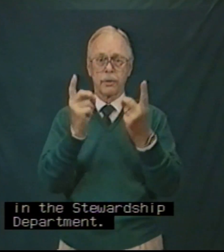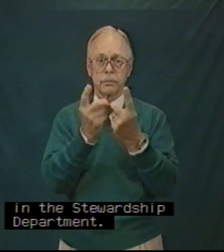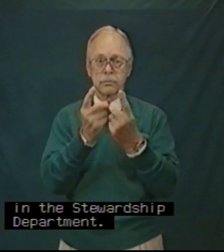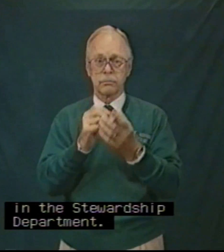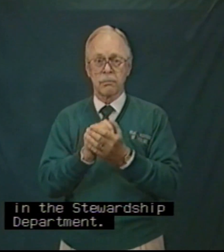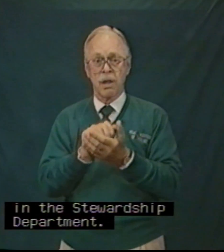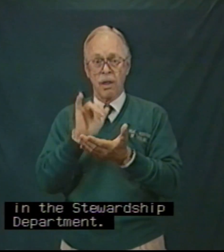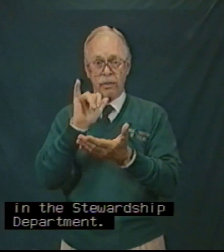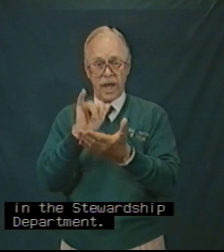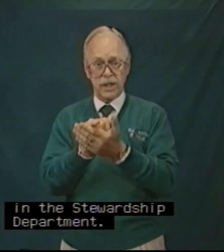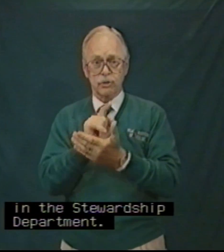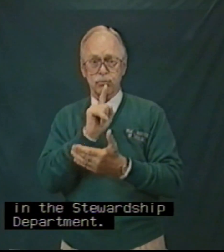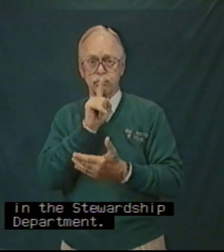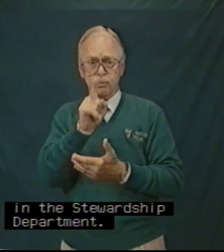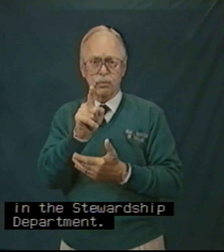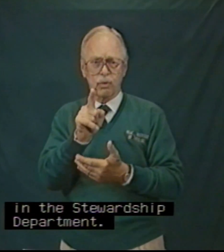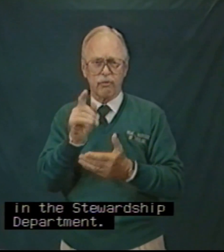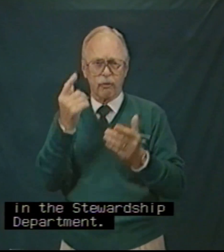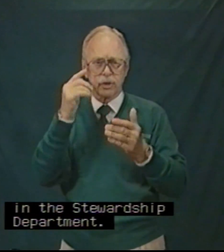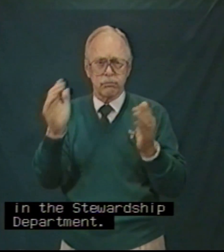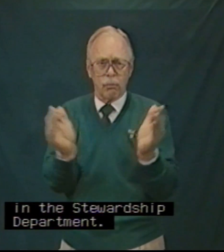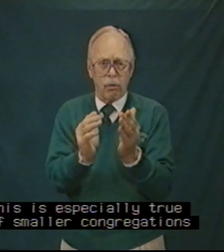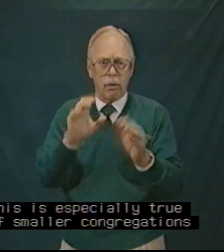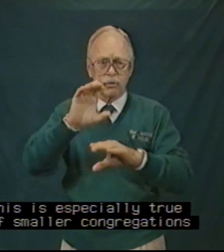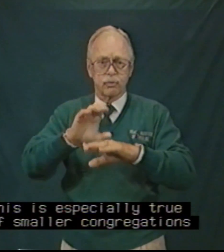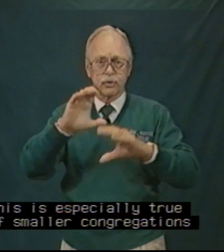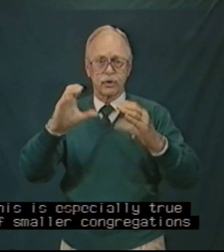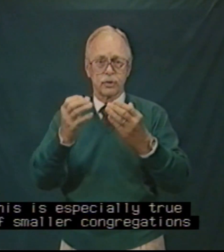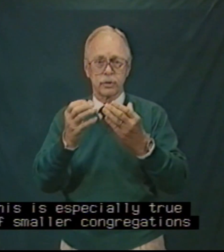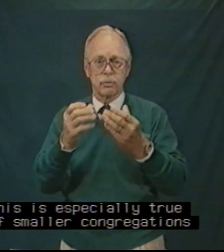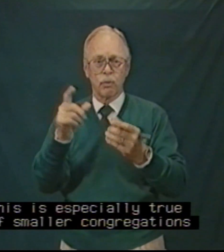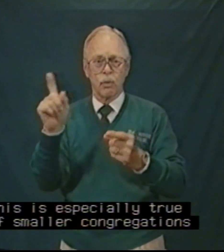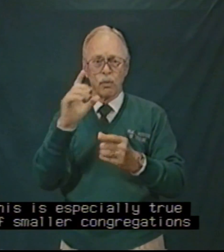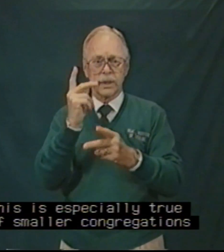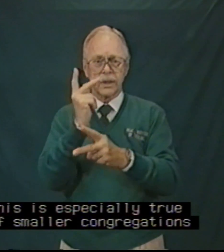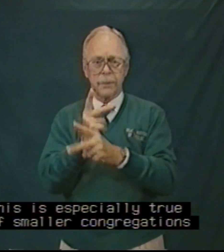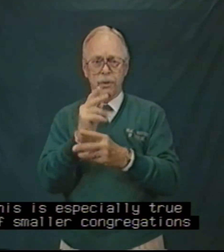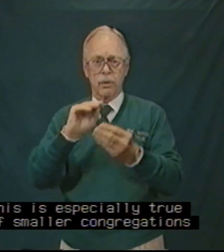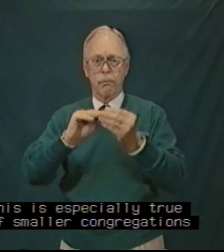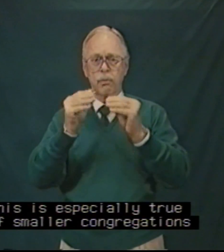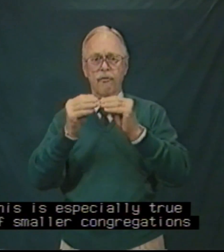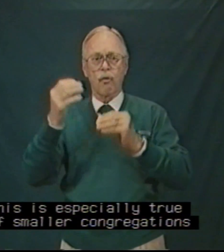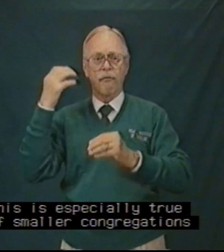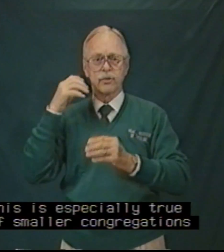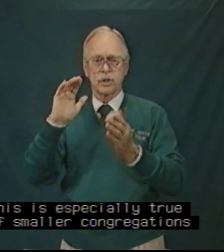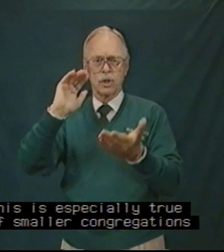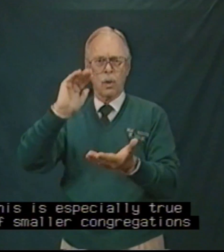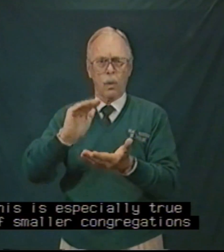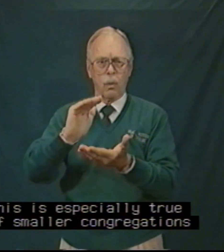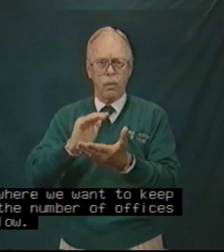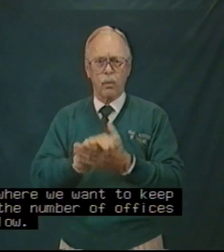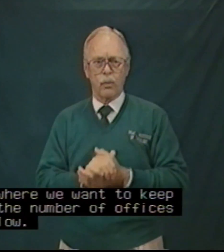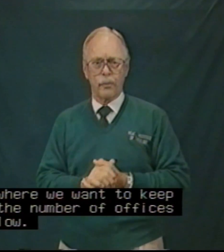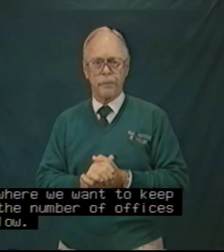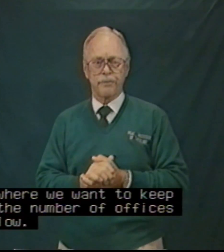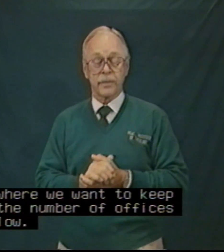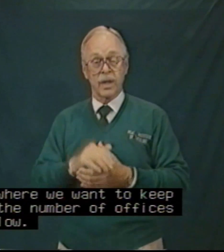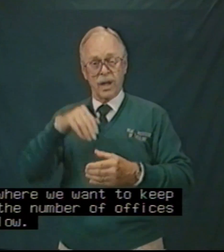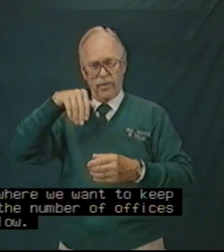Stewardship Department. It is especially true of smaller congregations, where